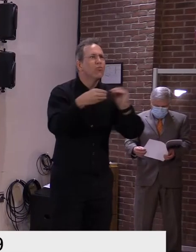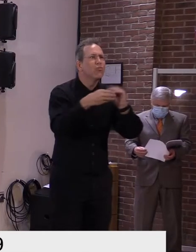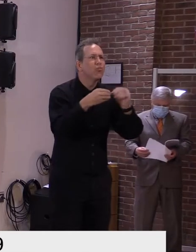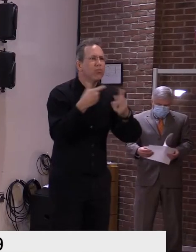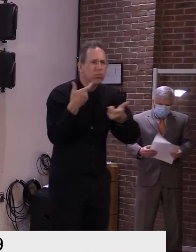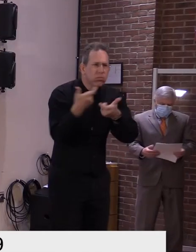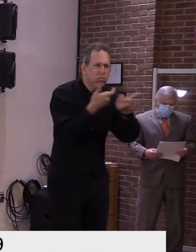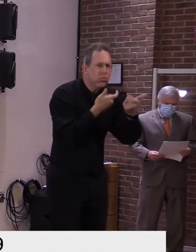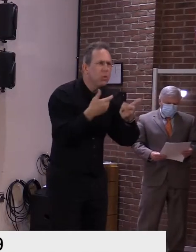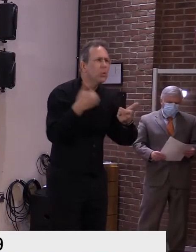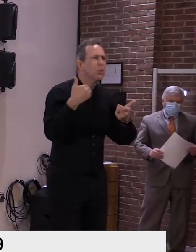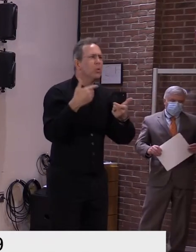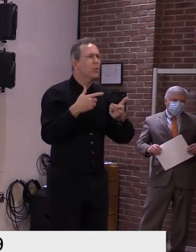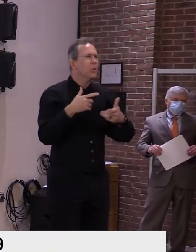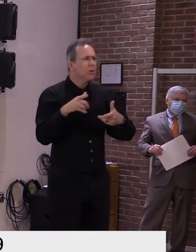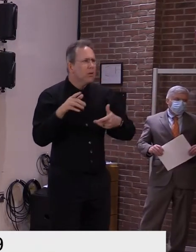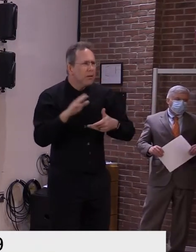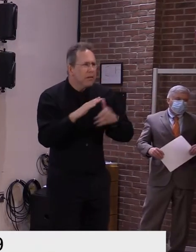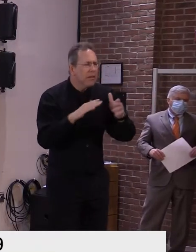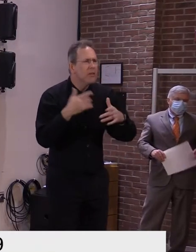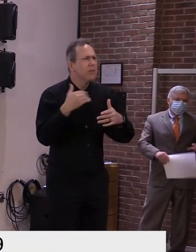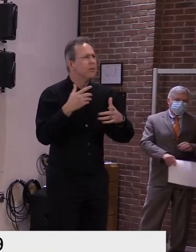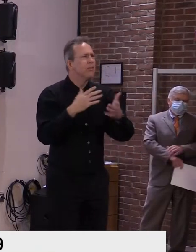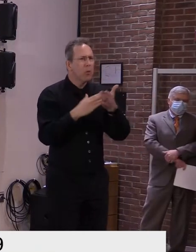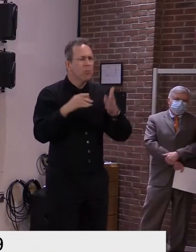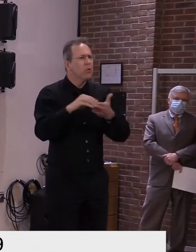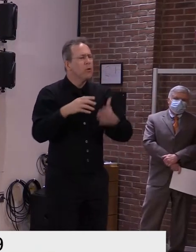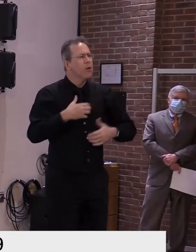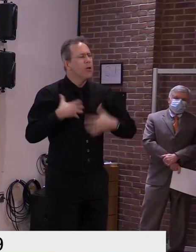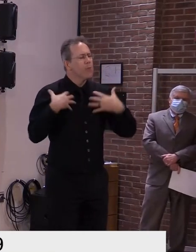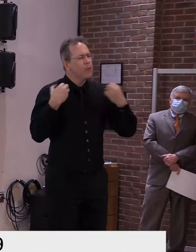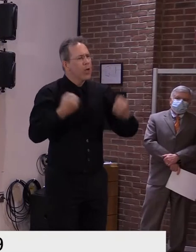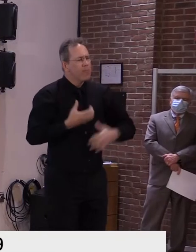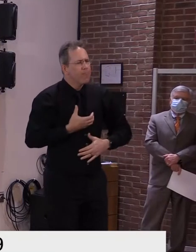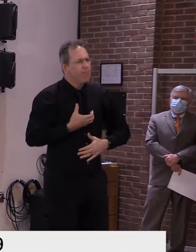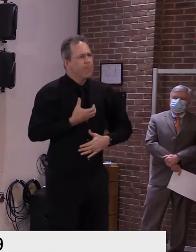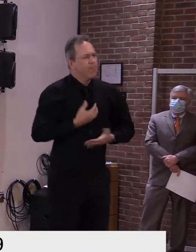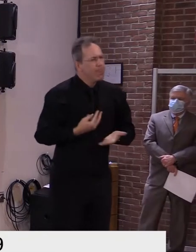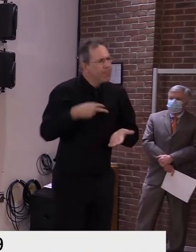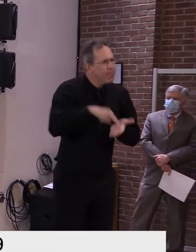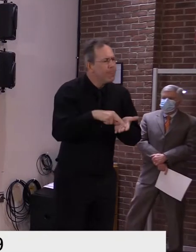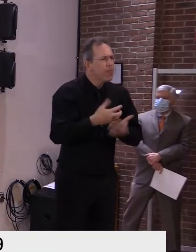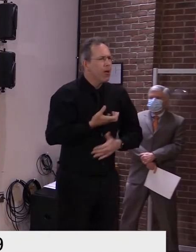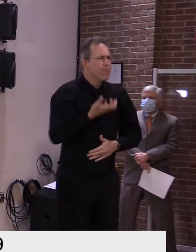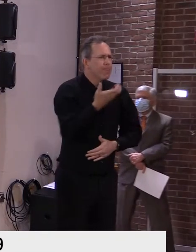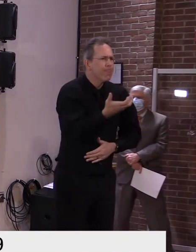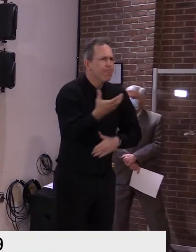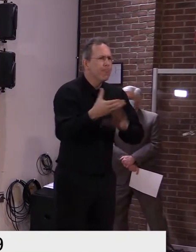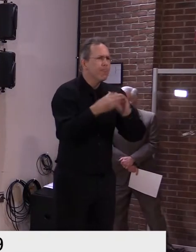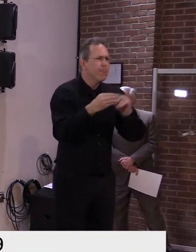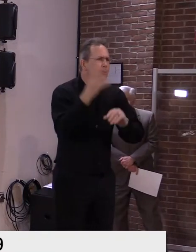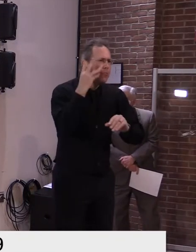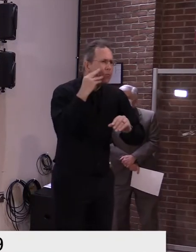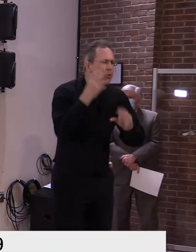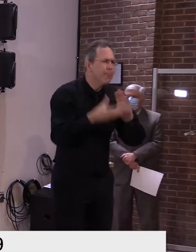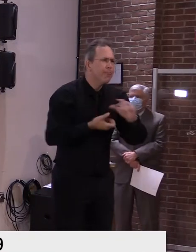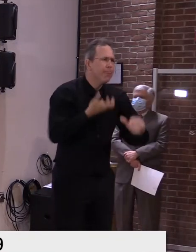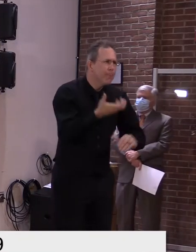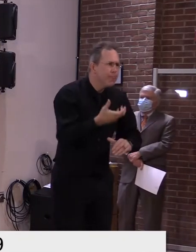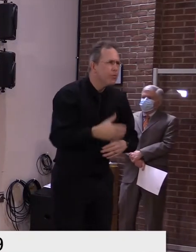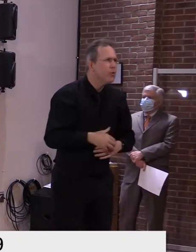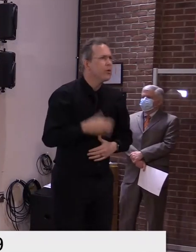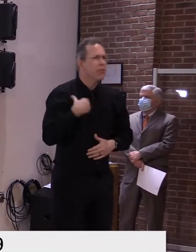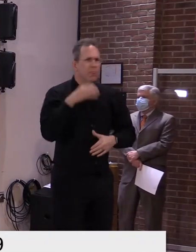backgrounds stepping up to share their stories. The message I heard from many is something we've been talking about at these